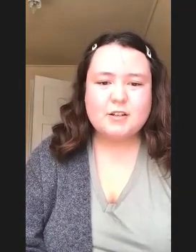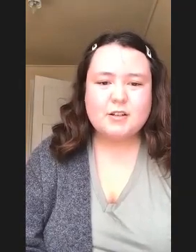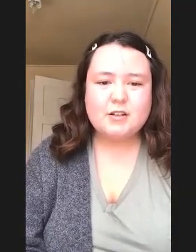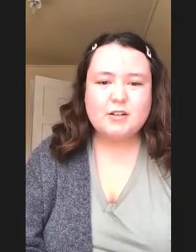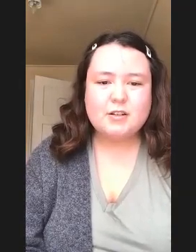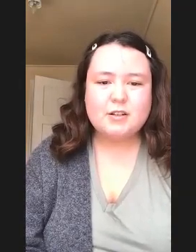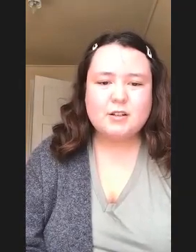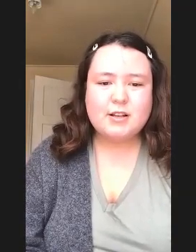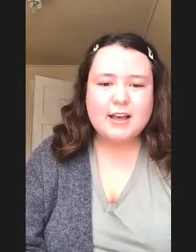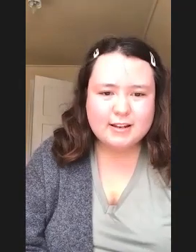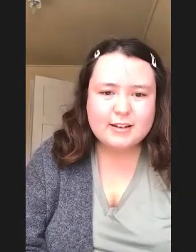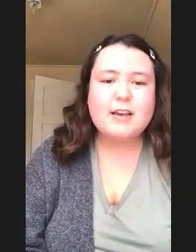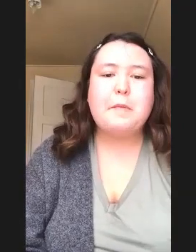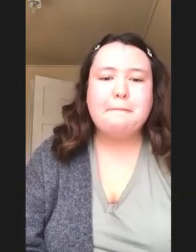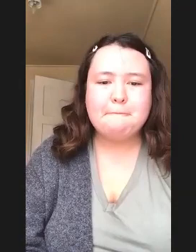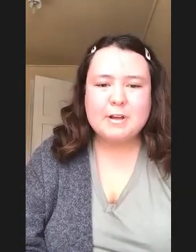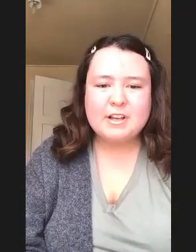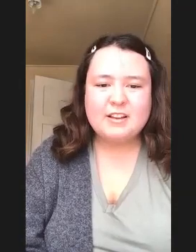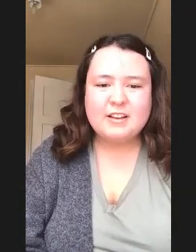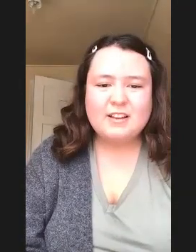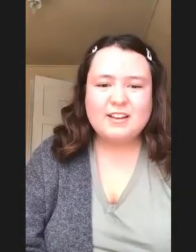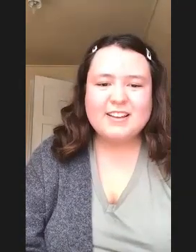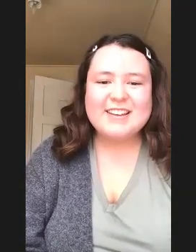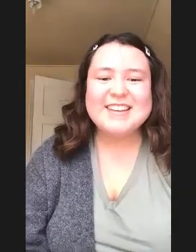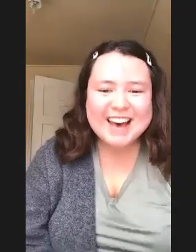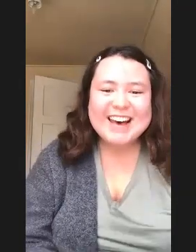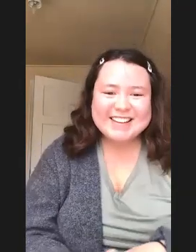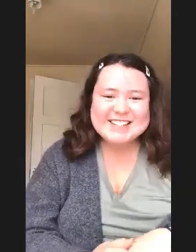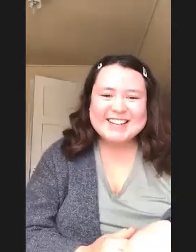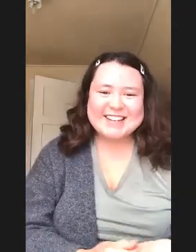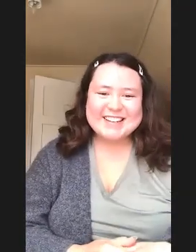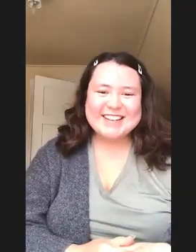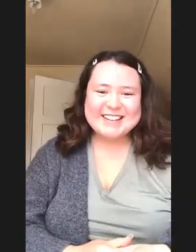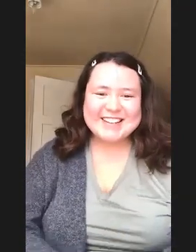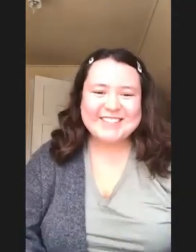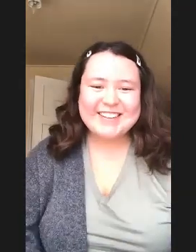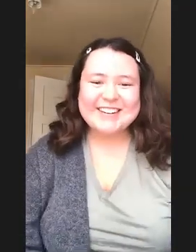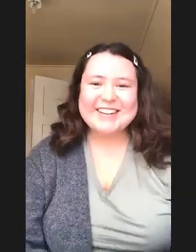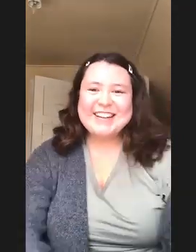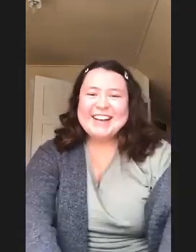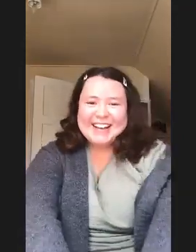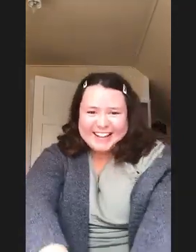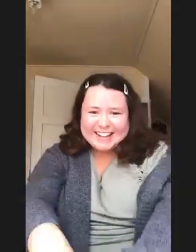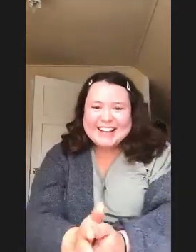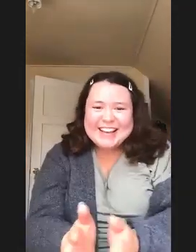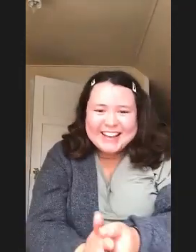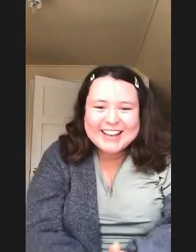N. N. Yep. A. Yeah, you did it. You did really good. Yay.